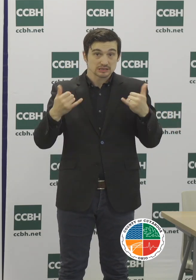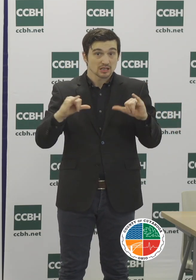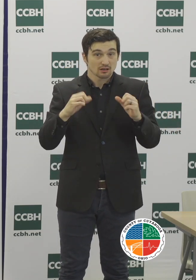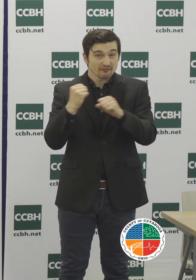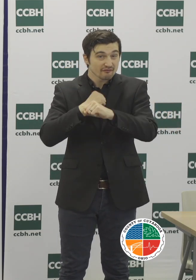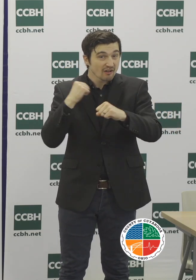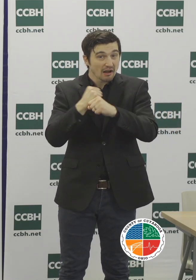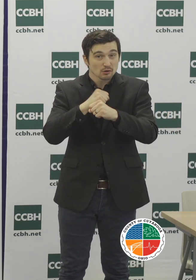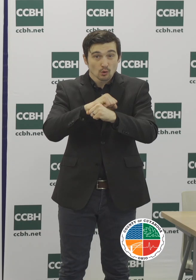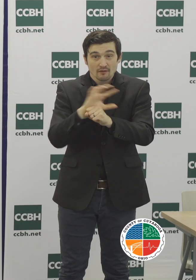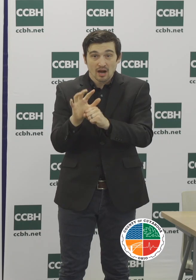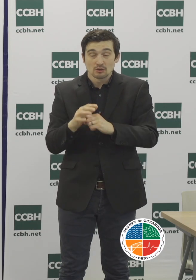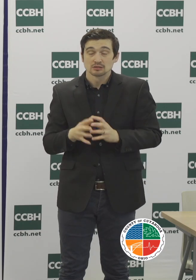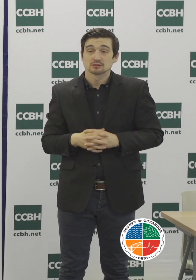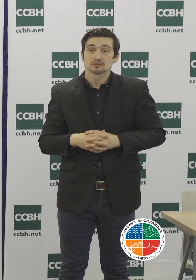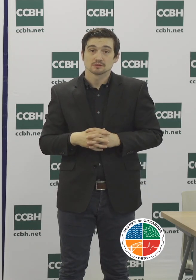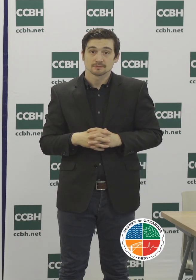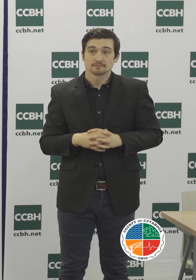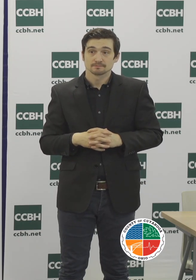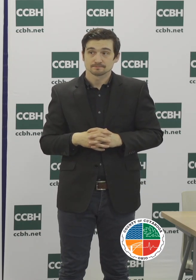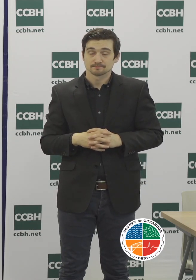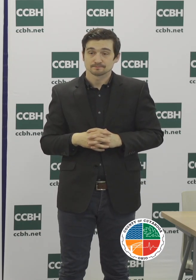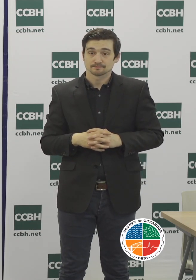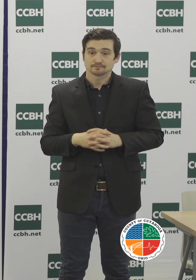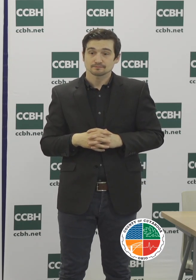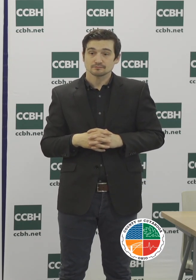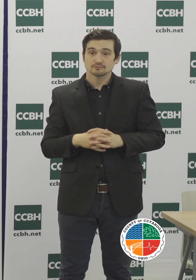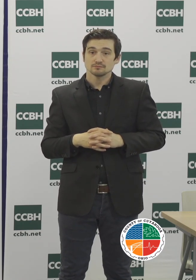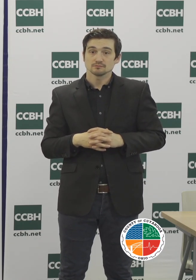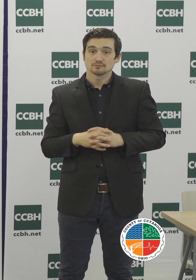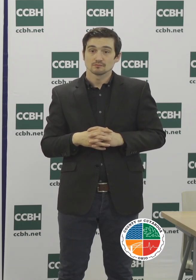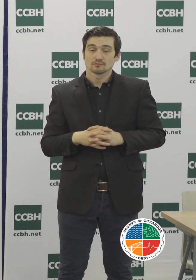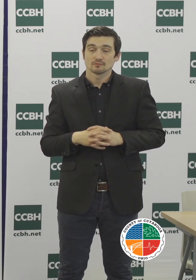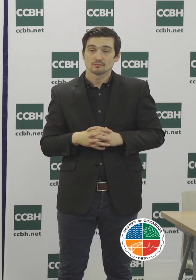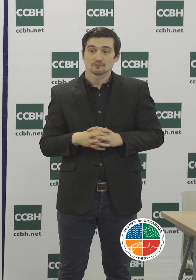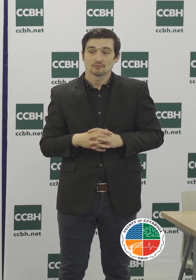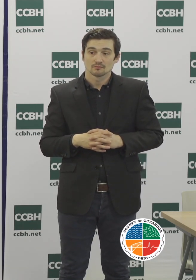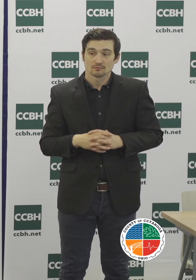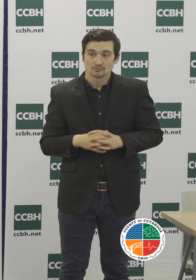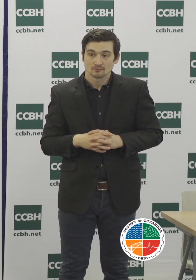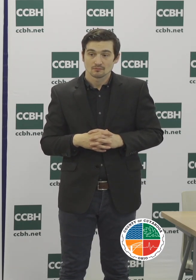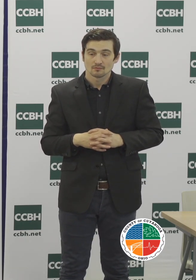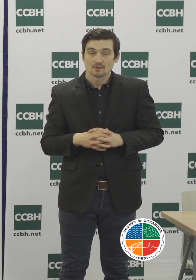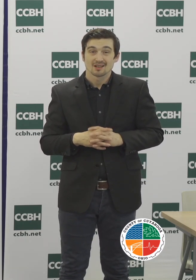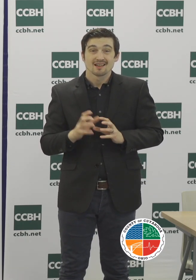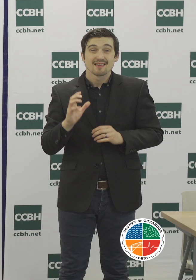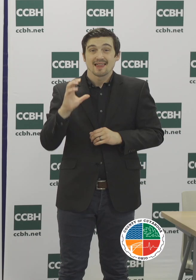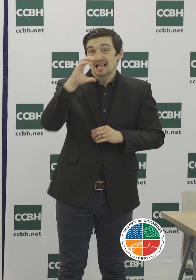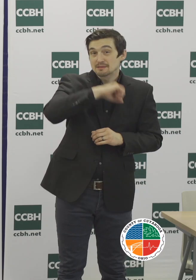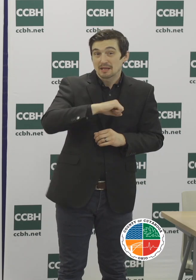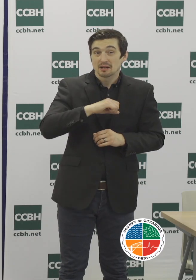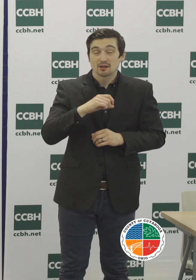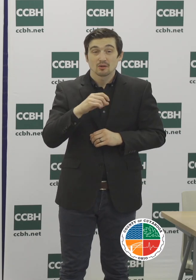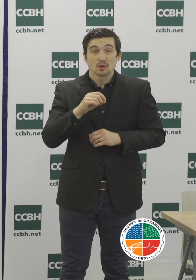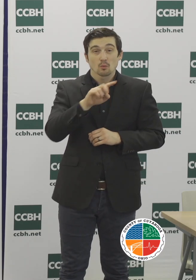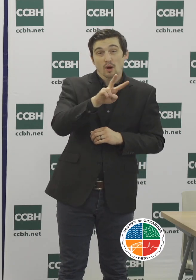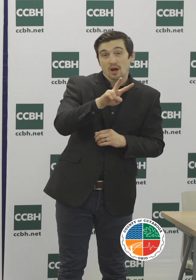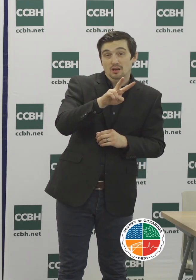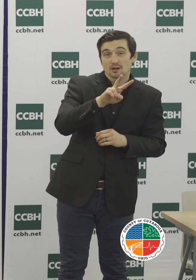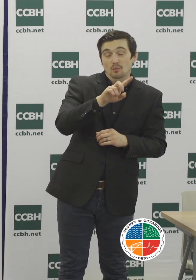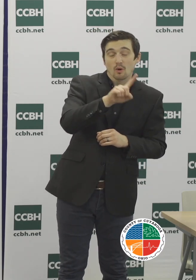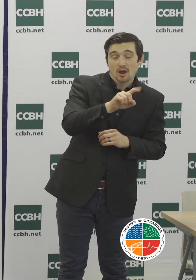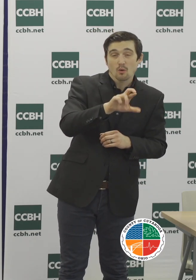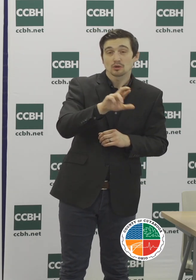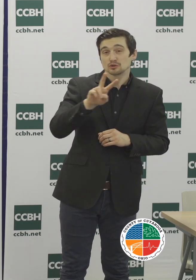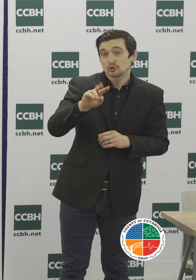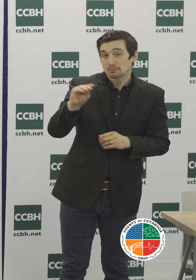Estimates are that less than 5%, perhaps only 1% to 2% of us have been exposed to this new virus. And so we